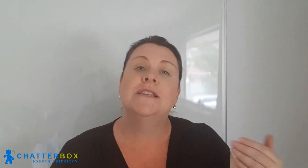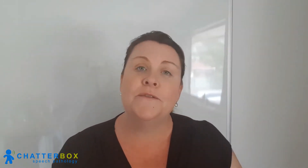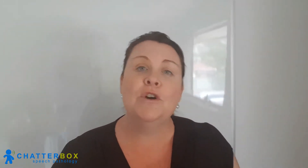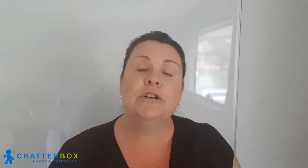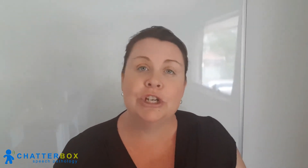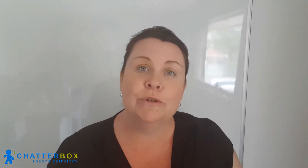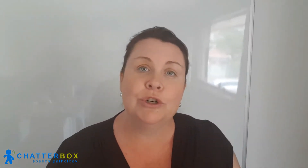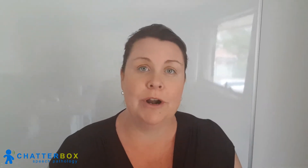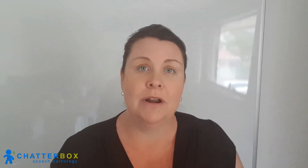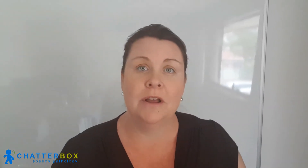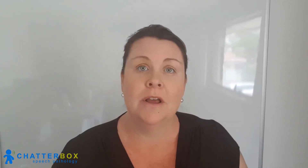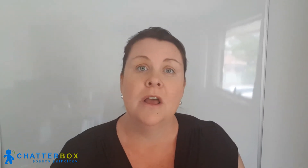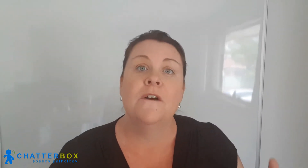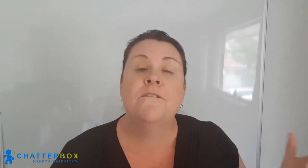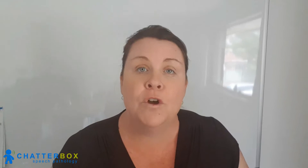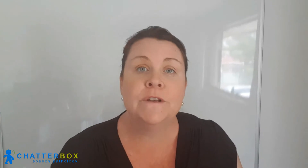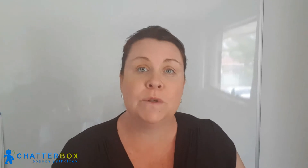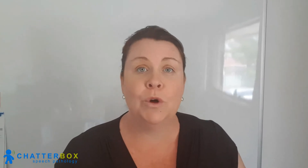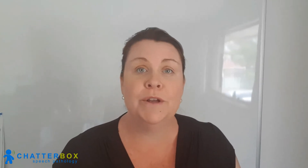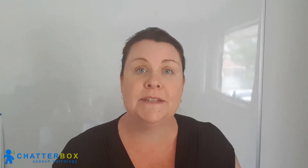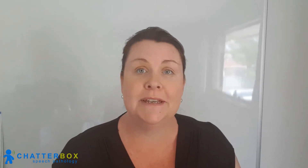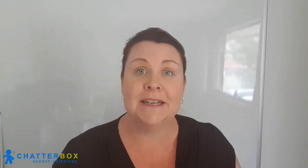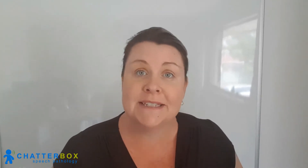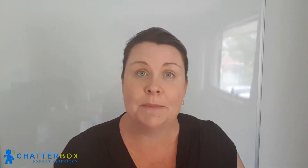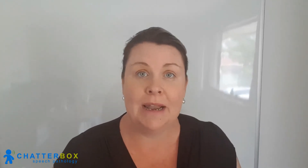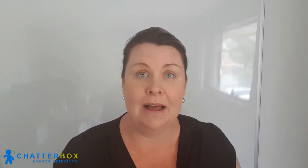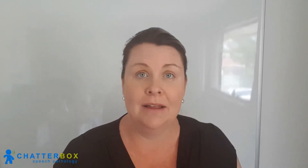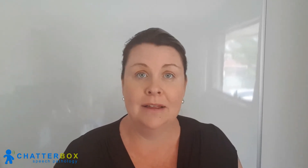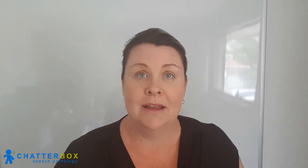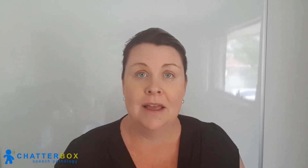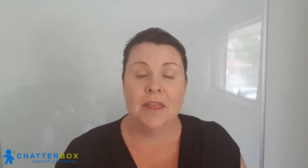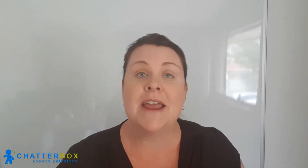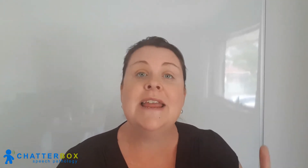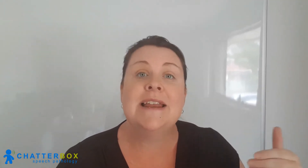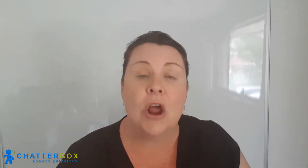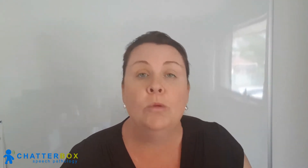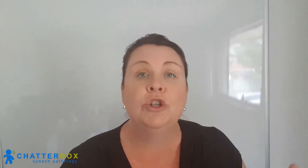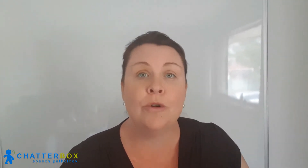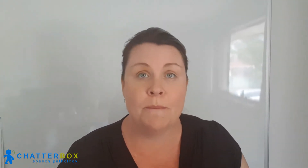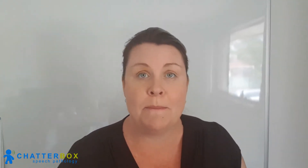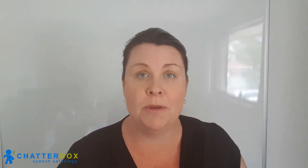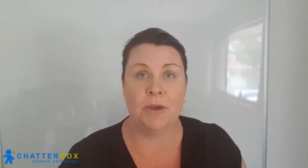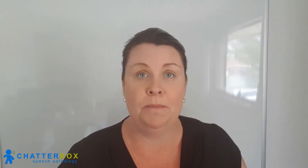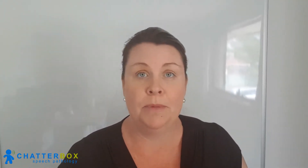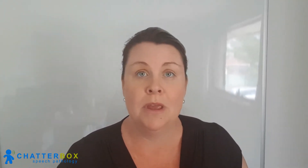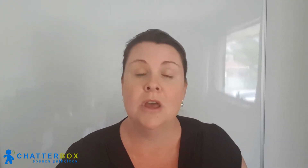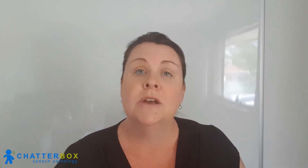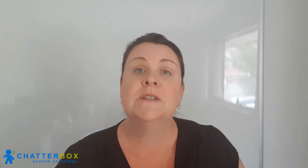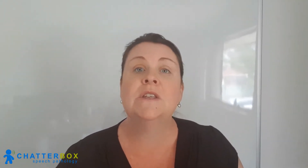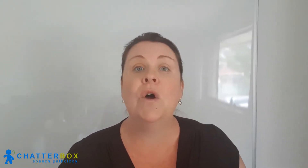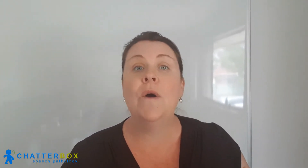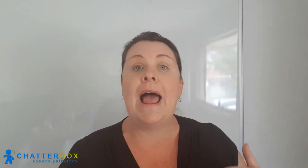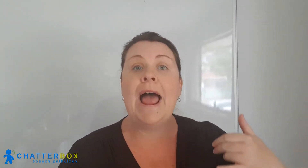for your children, first words are similar. They need help to remember them. So